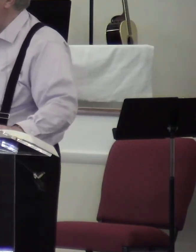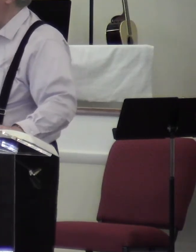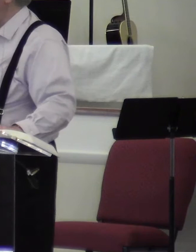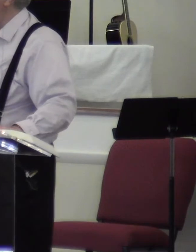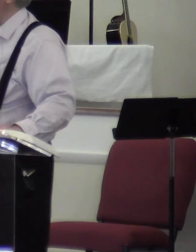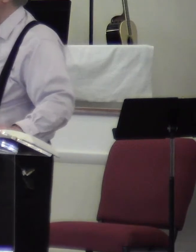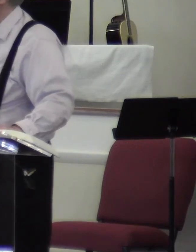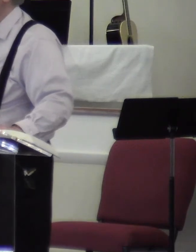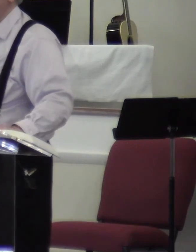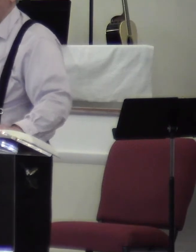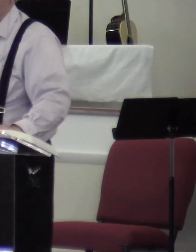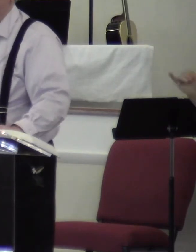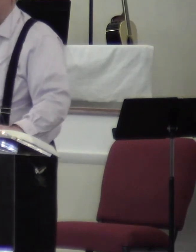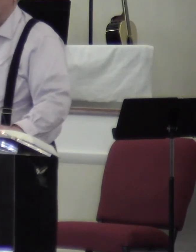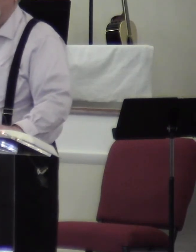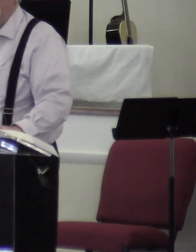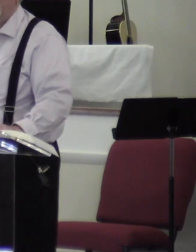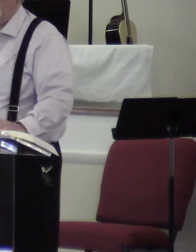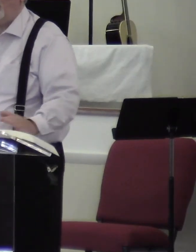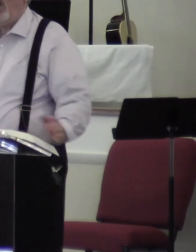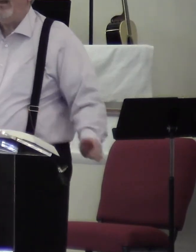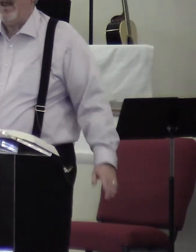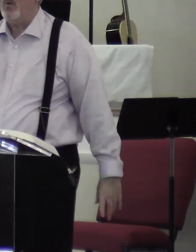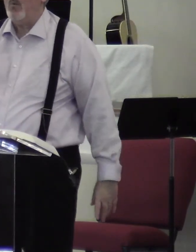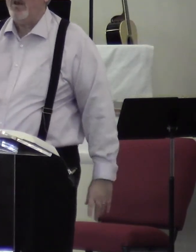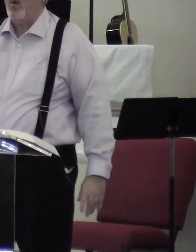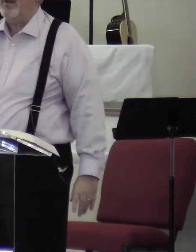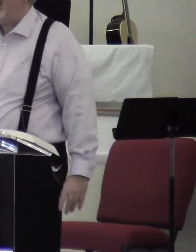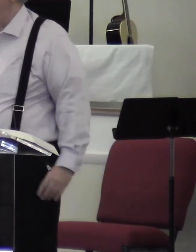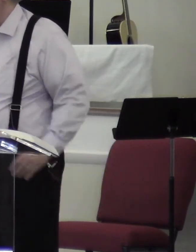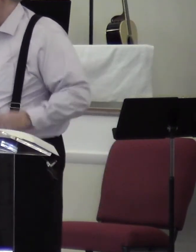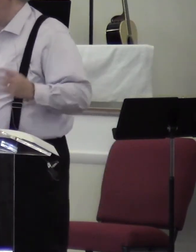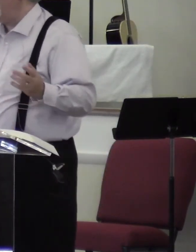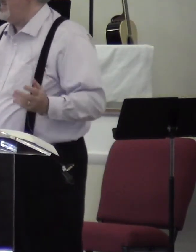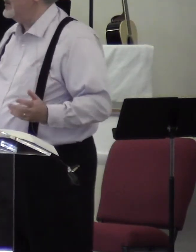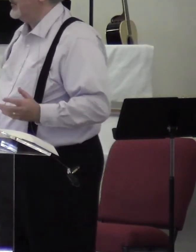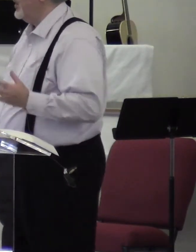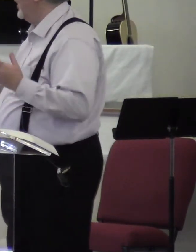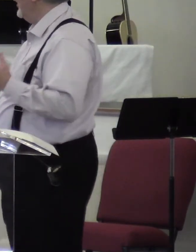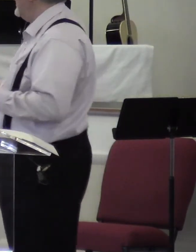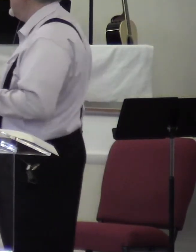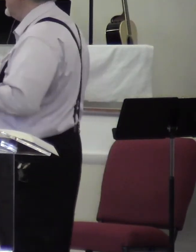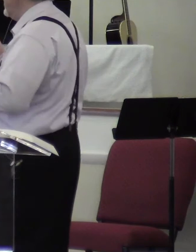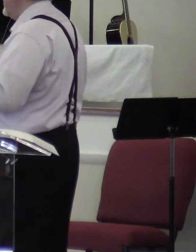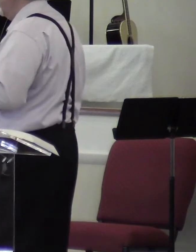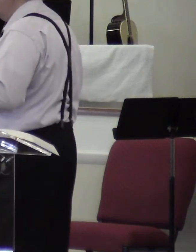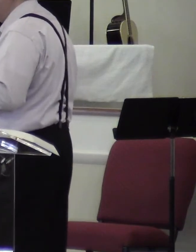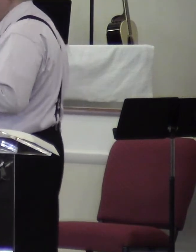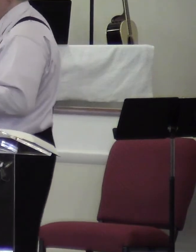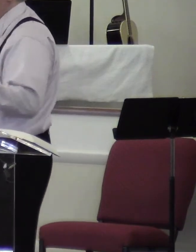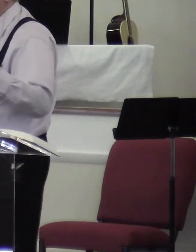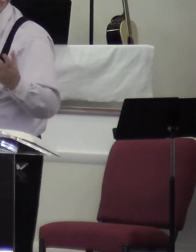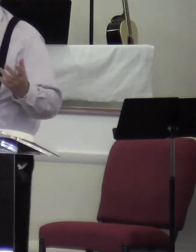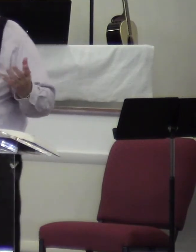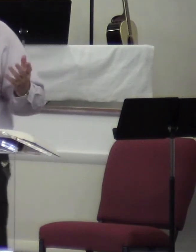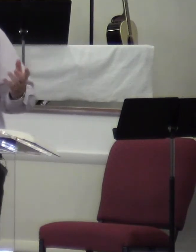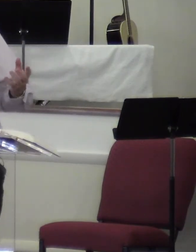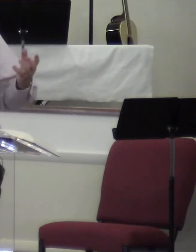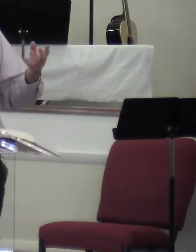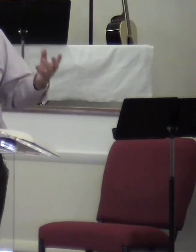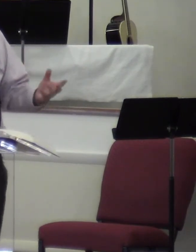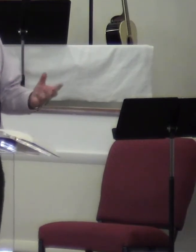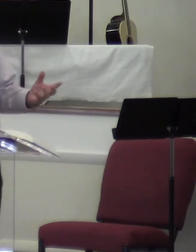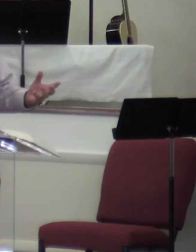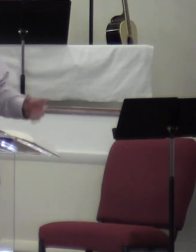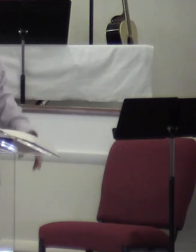us into the image of Jesus Christ. So one day when we go into heaven, all the angels are going to look at us as we come in, and they're going to ooh,